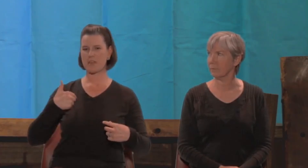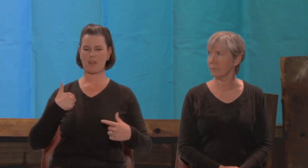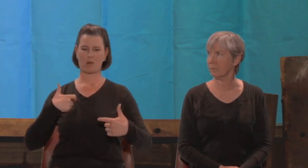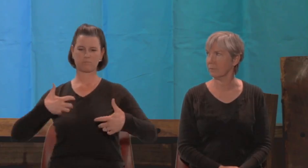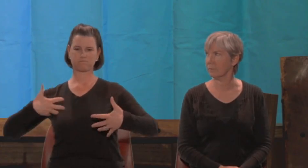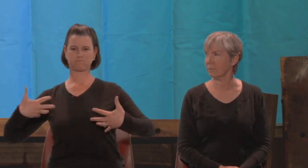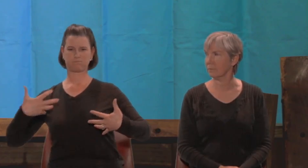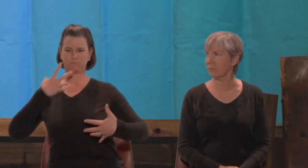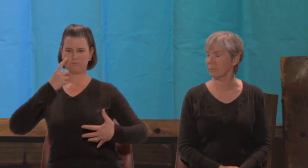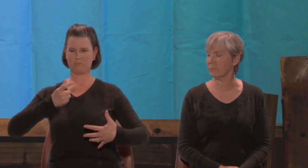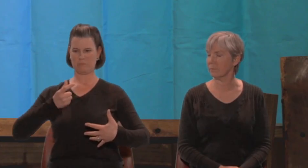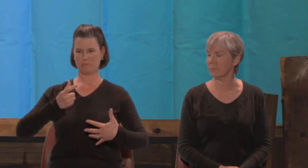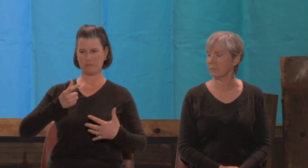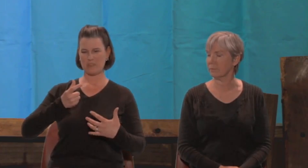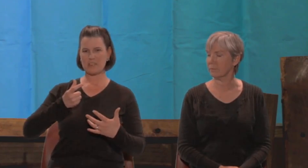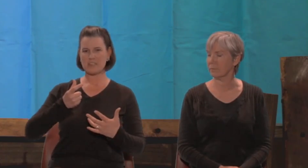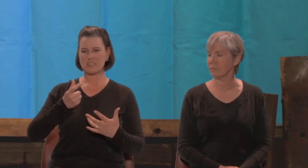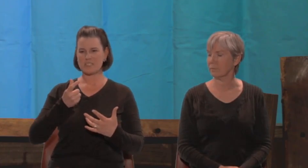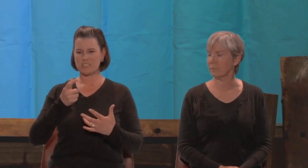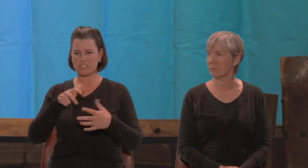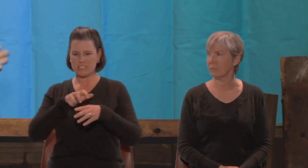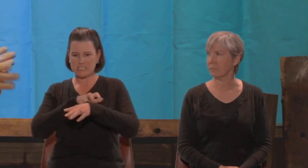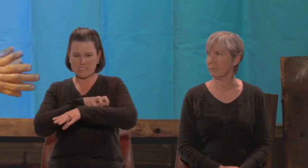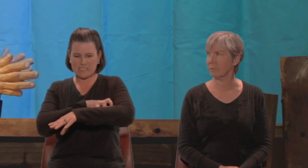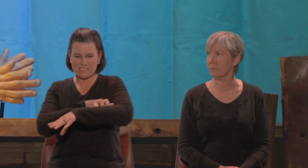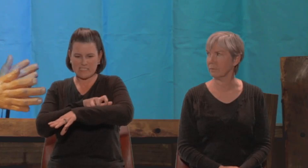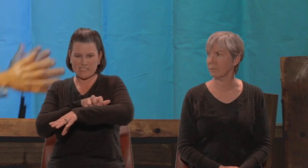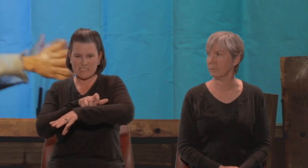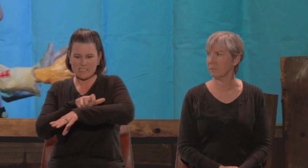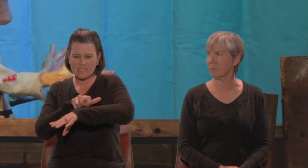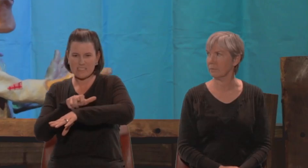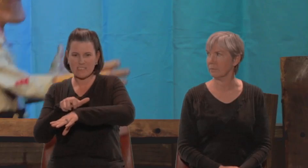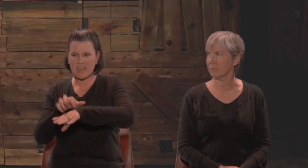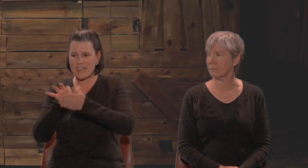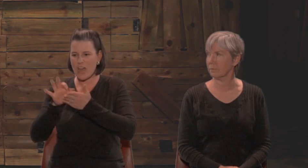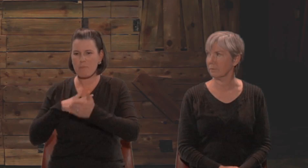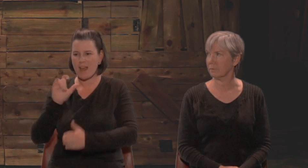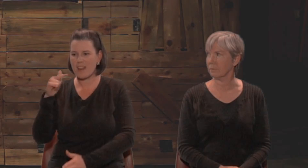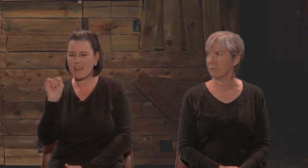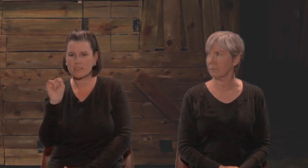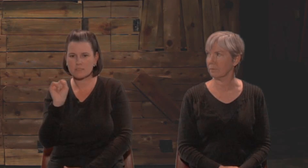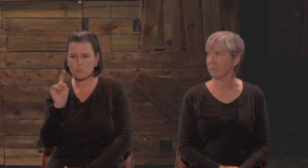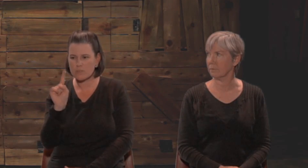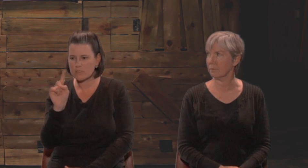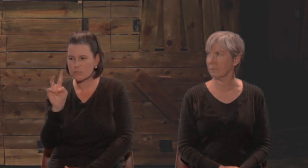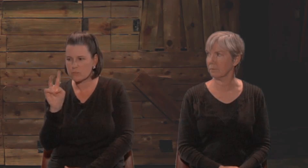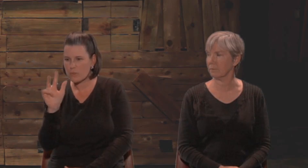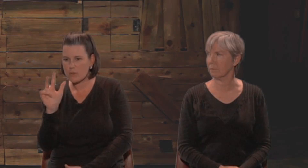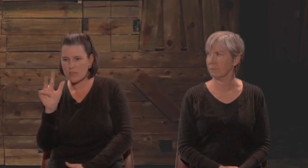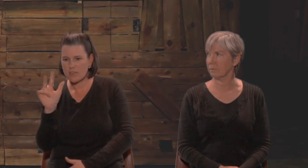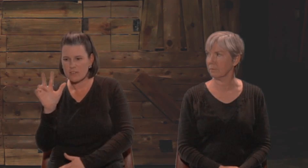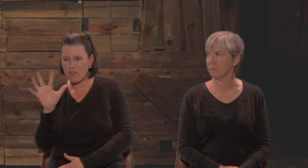juicy, creepy, crawling centipede. Count my legs. 1, 2, 3,